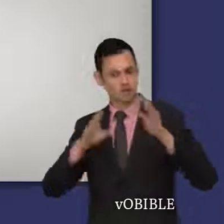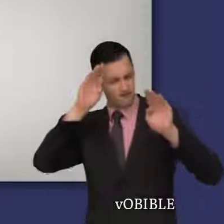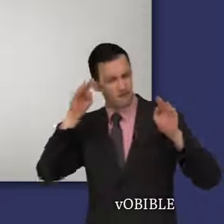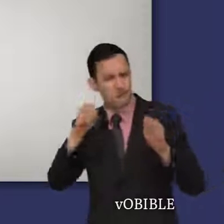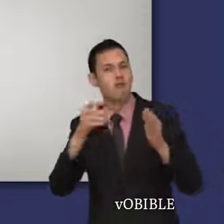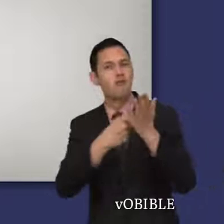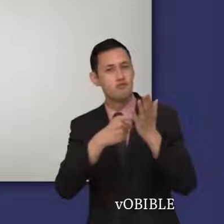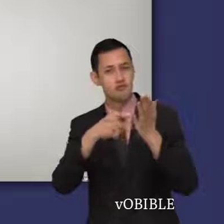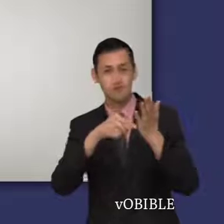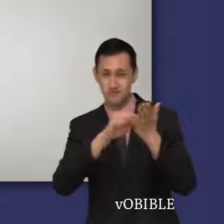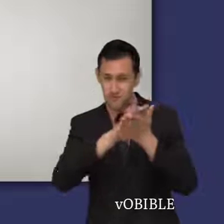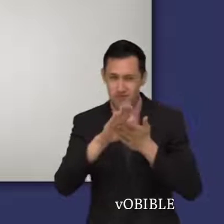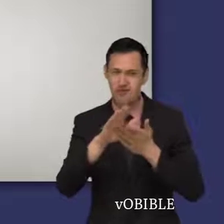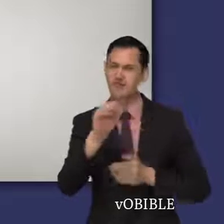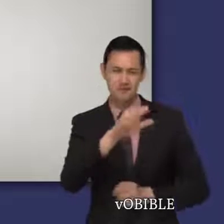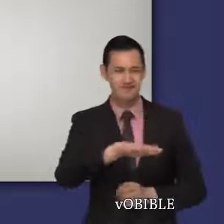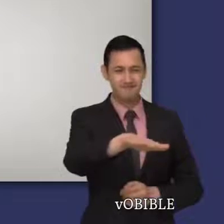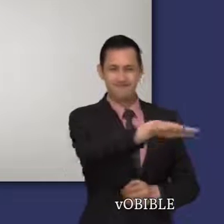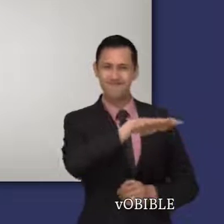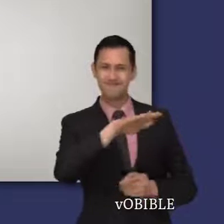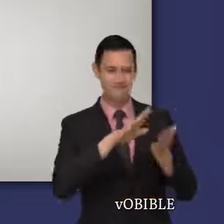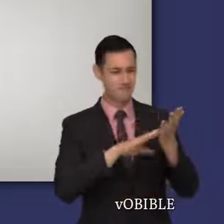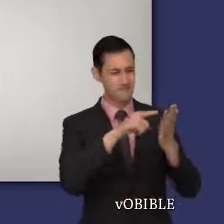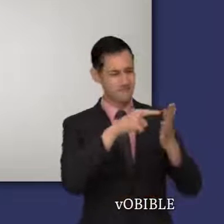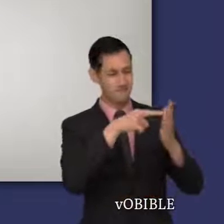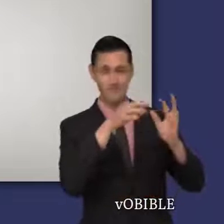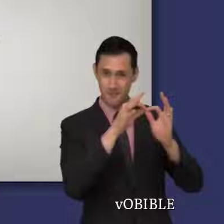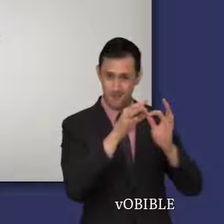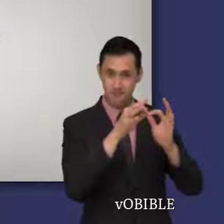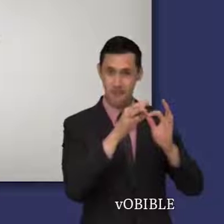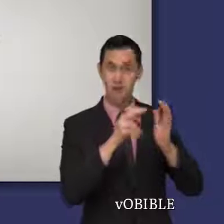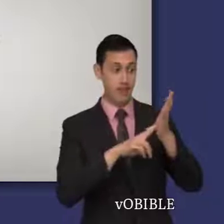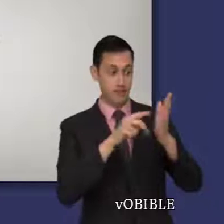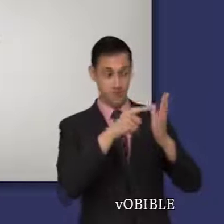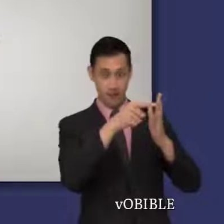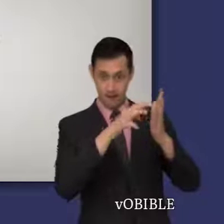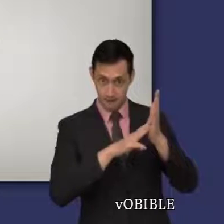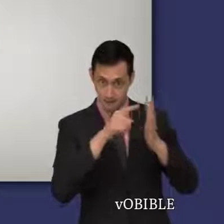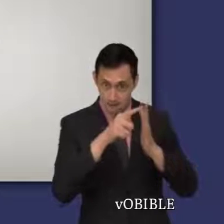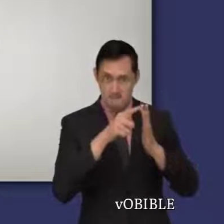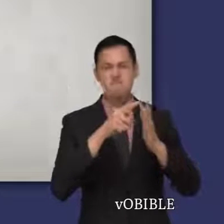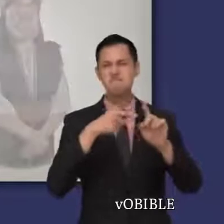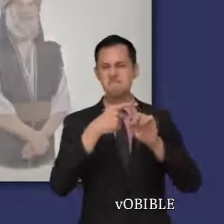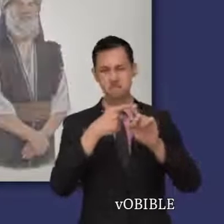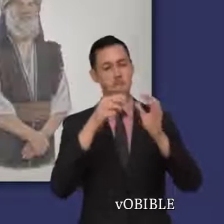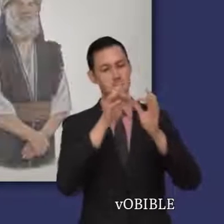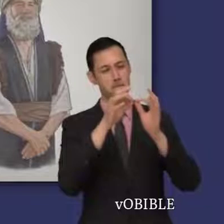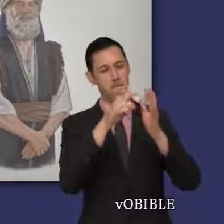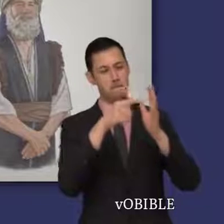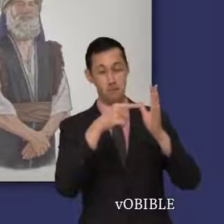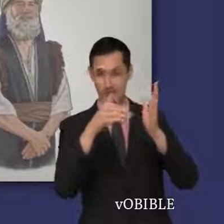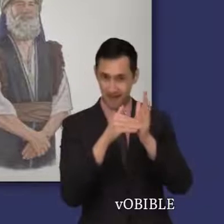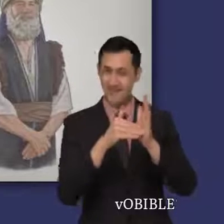from one of its principal characters, Ruth the Moabitess. The other main characters are Naomi and Boaz.